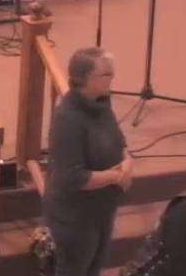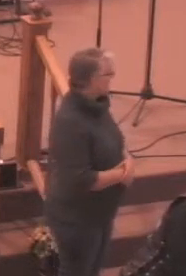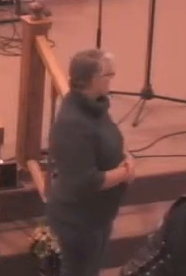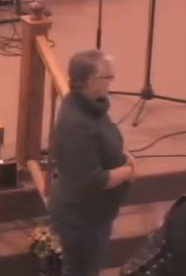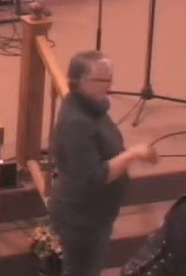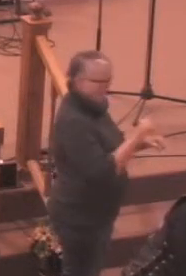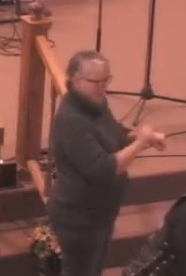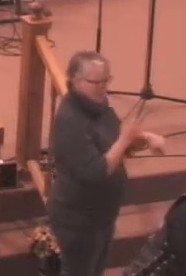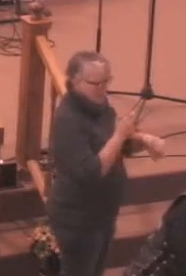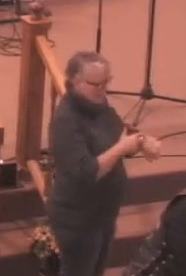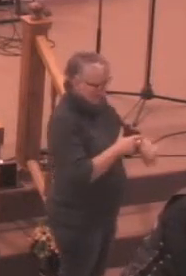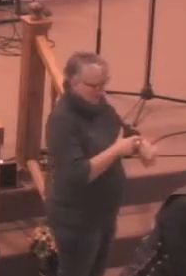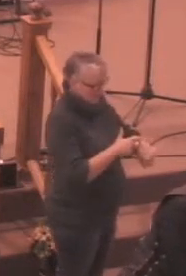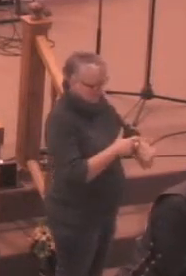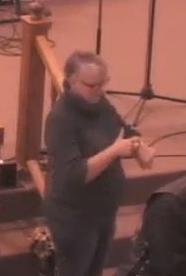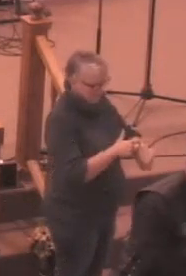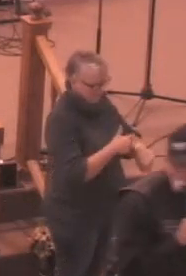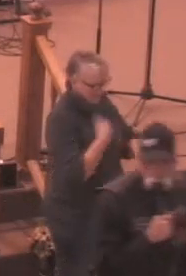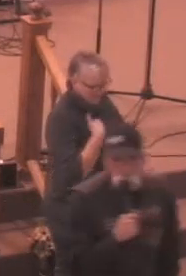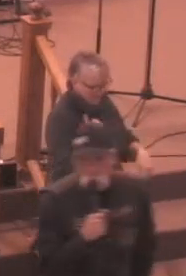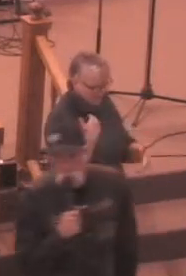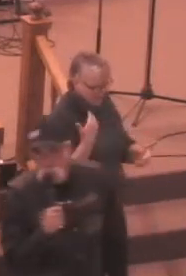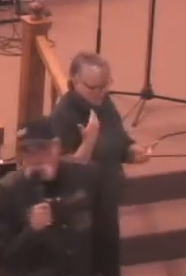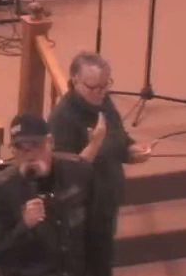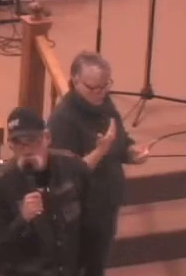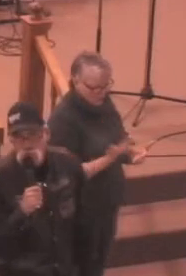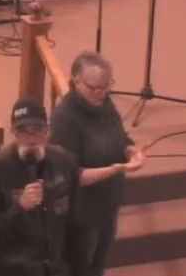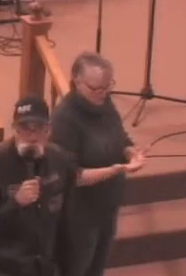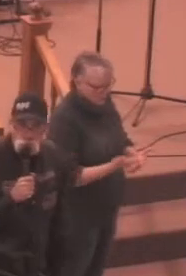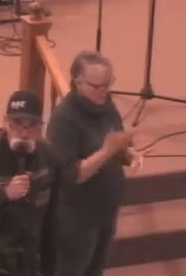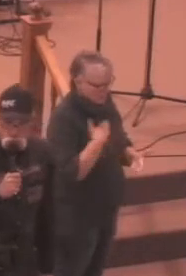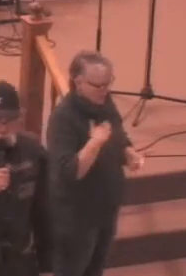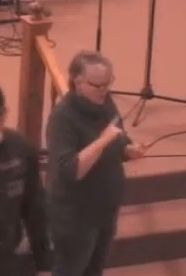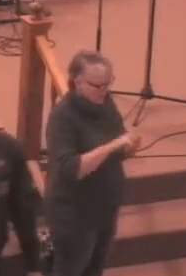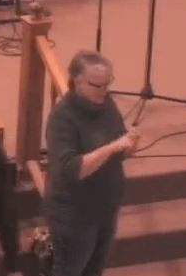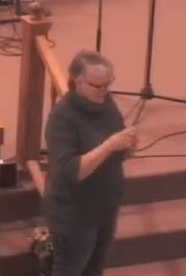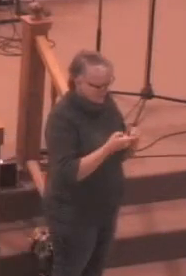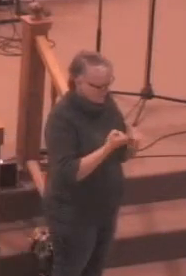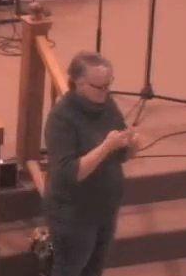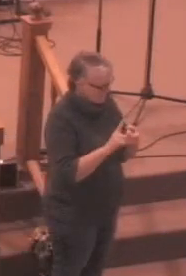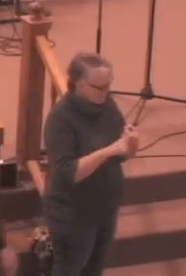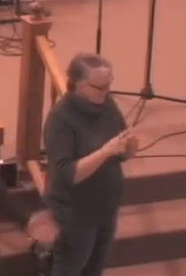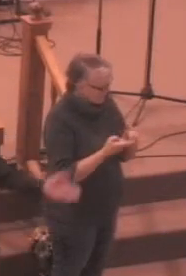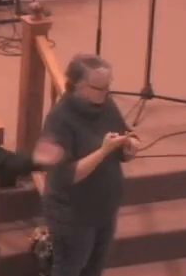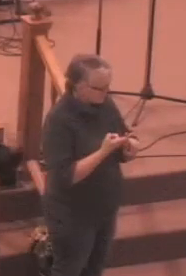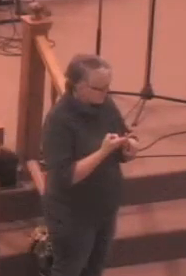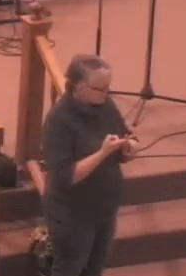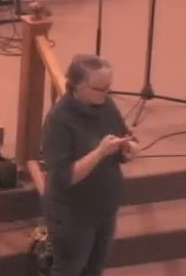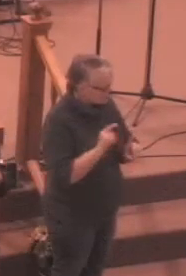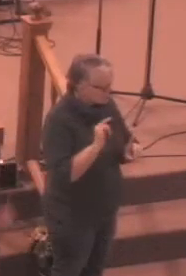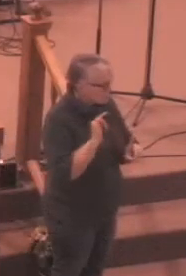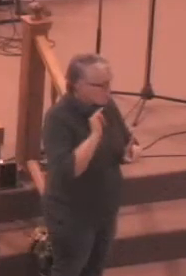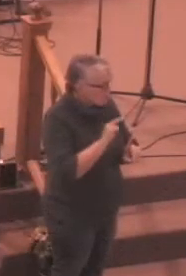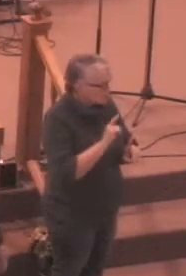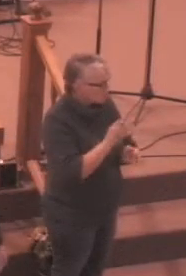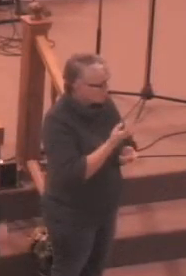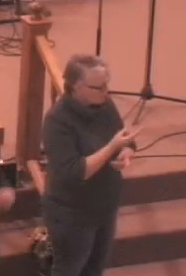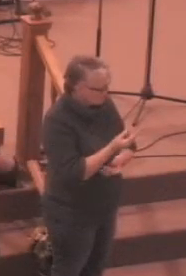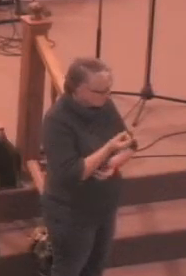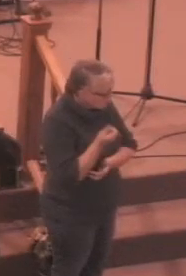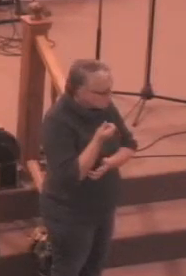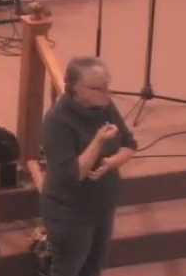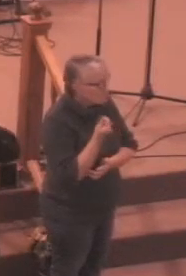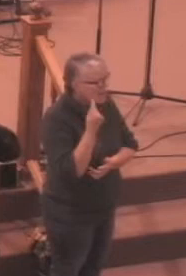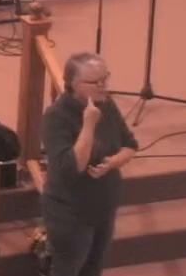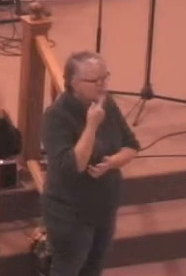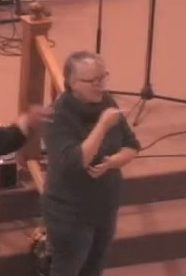Every time I get to that, my companions are few. I think about all you guys. My